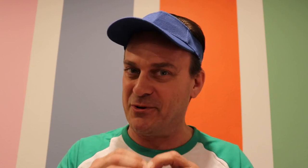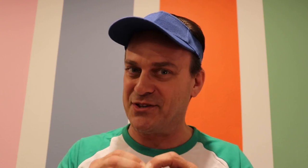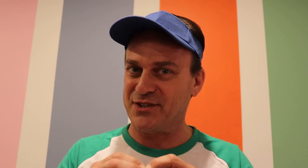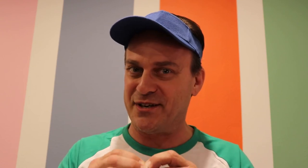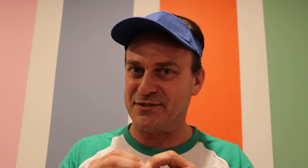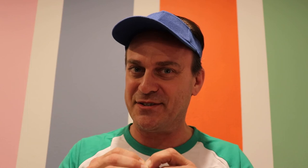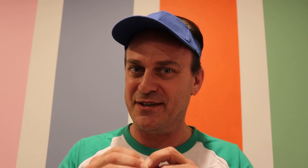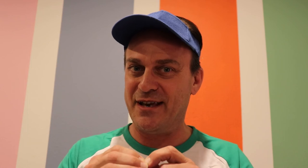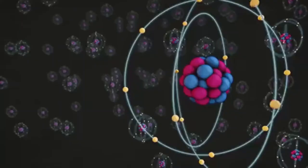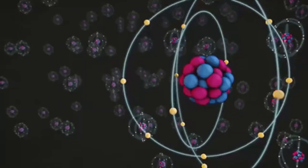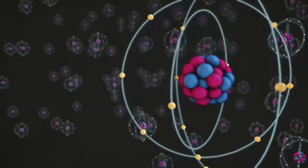this is.